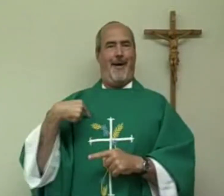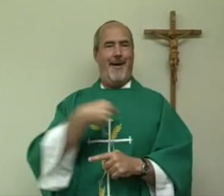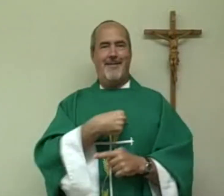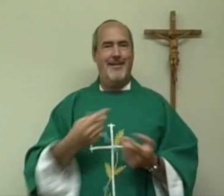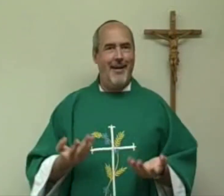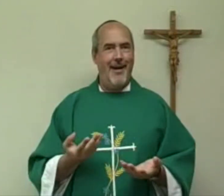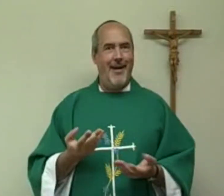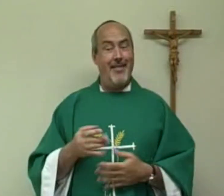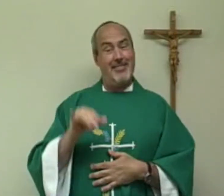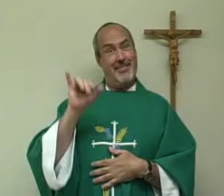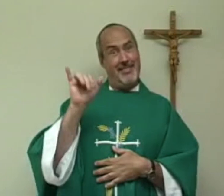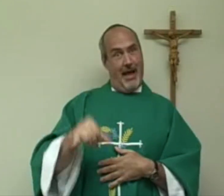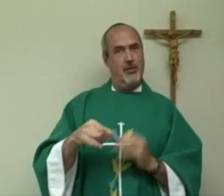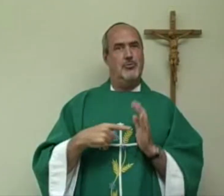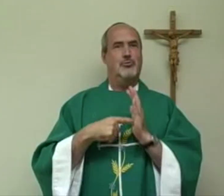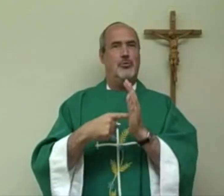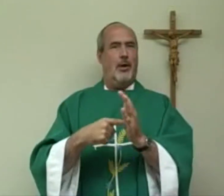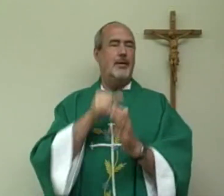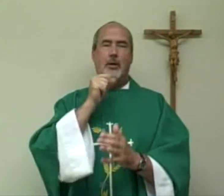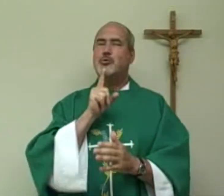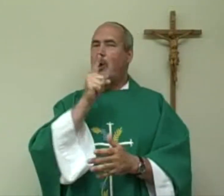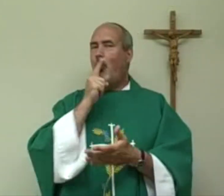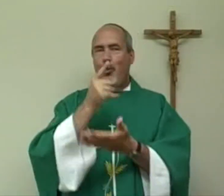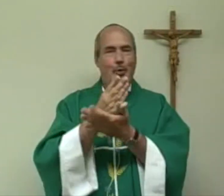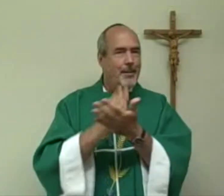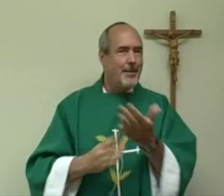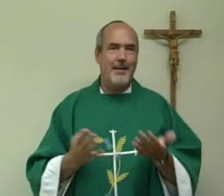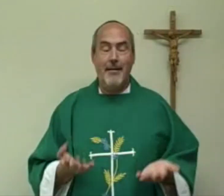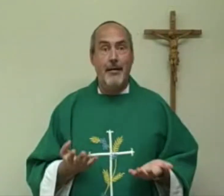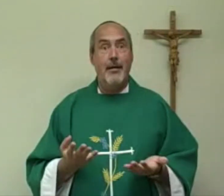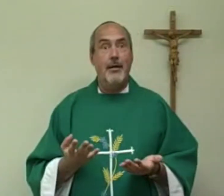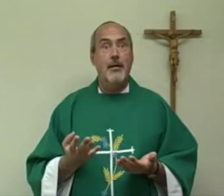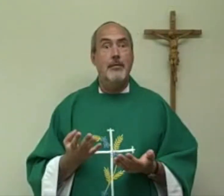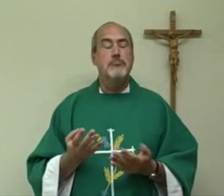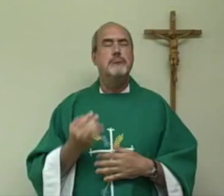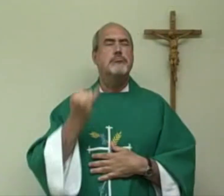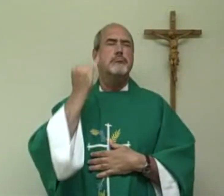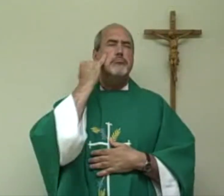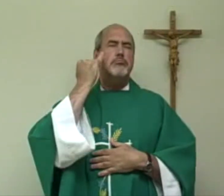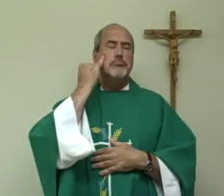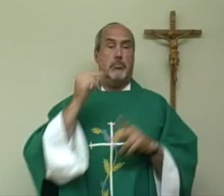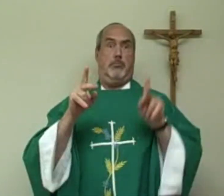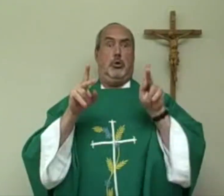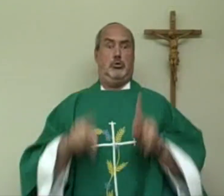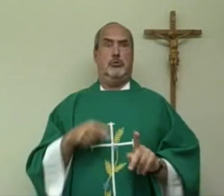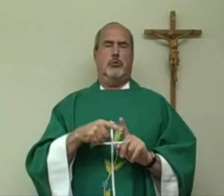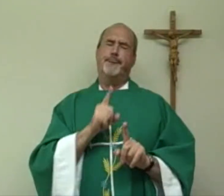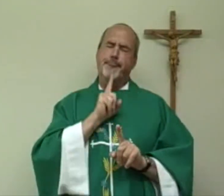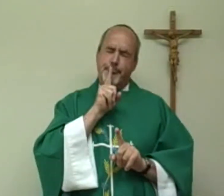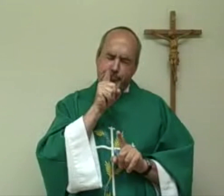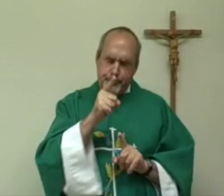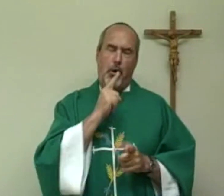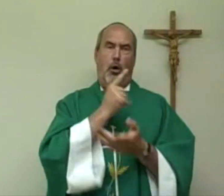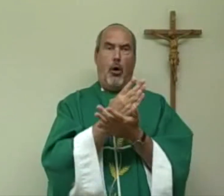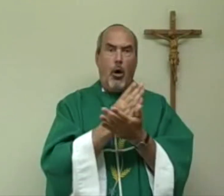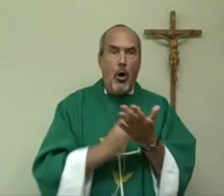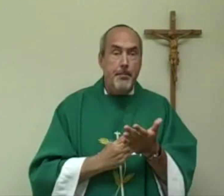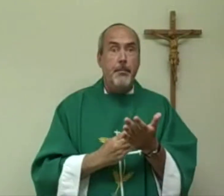not okay for somebody else to say that about us. And that is not a demonstration of true humility.